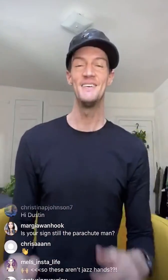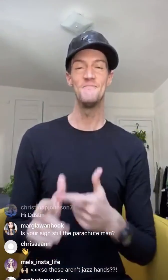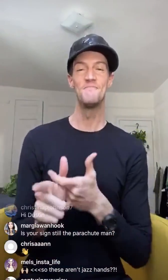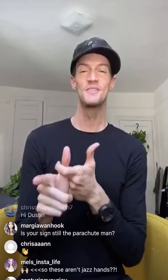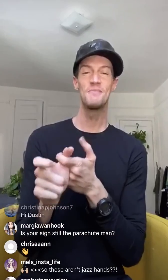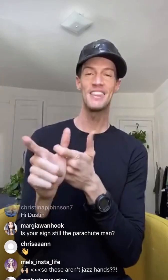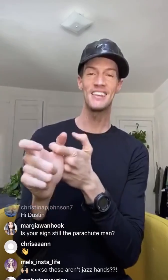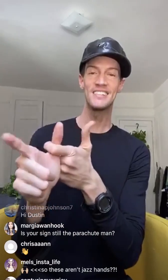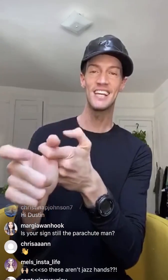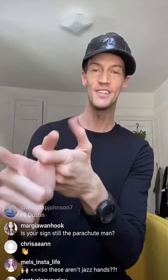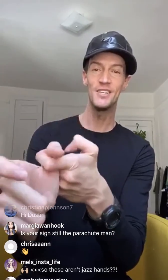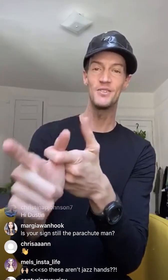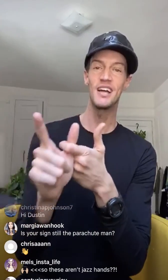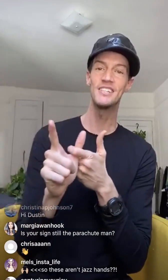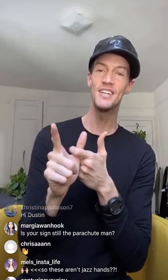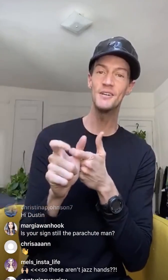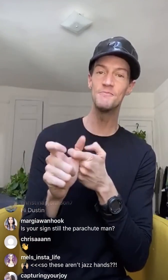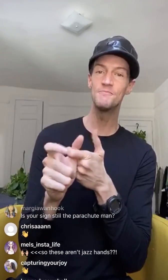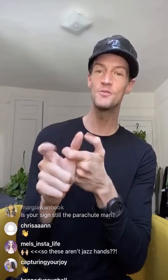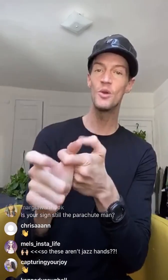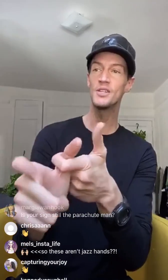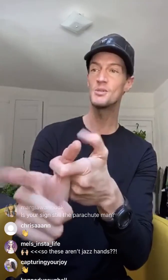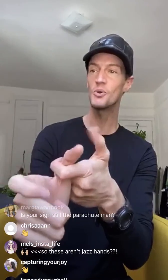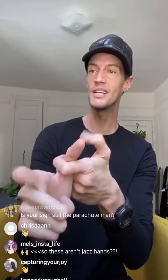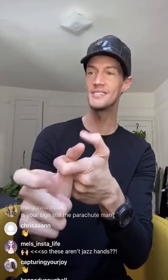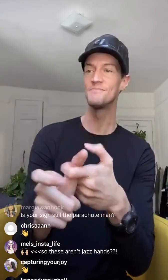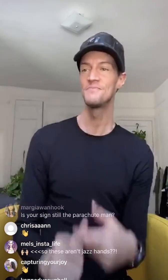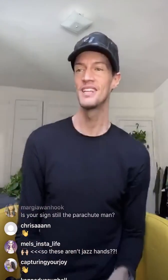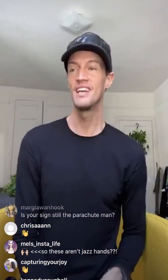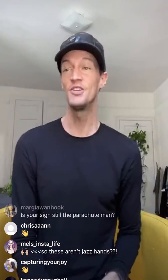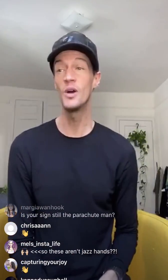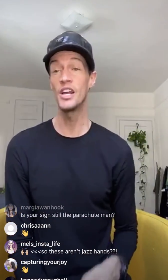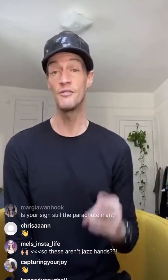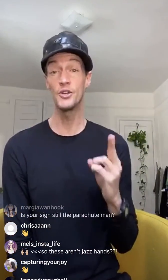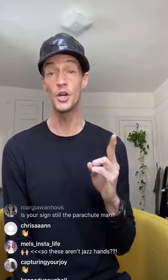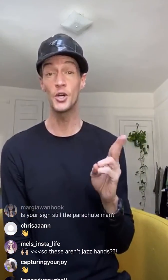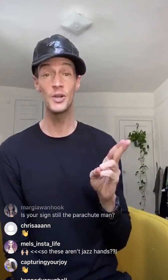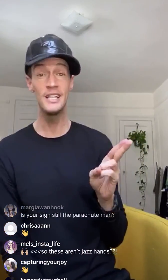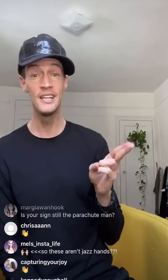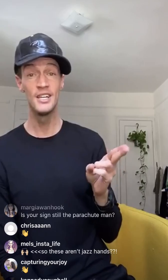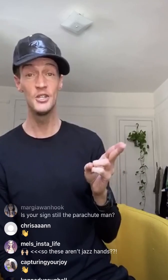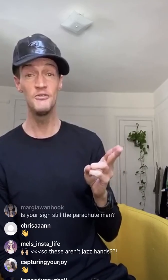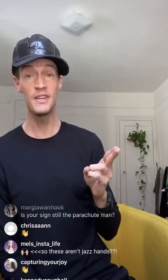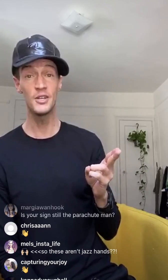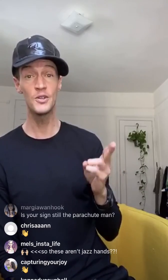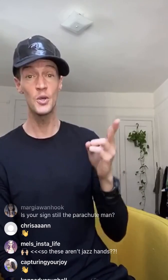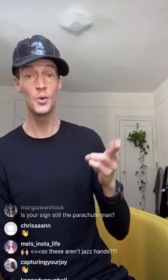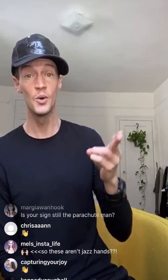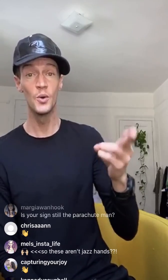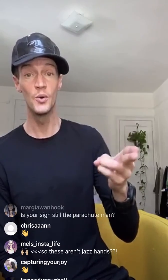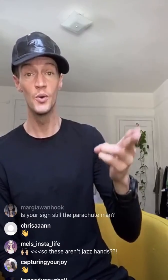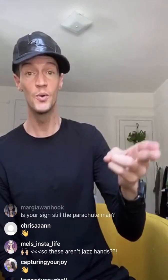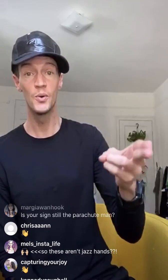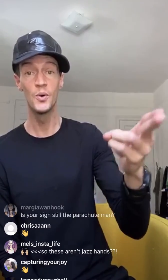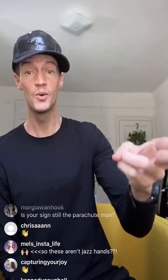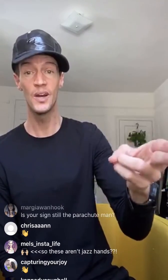wiggle. They wiggle forward. So this is a sign for like sprint, run. You could also show it just like running fast or